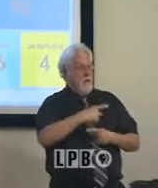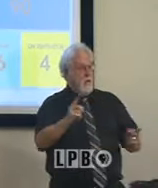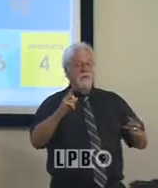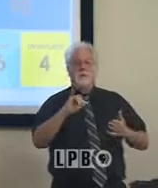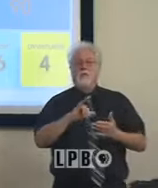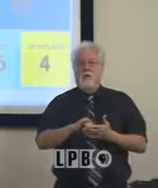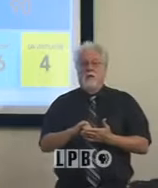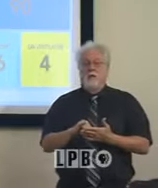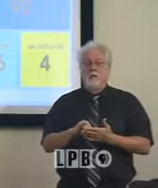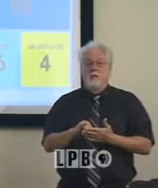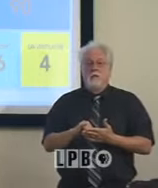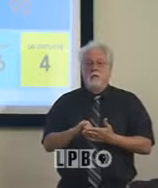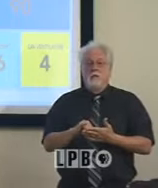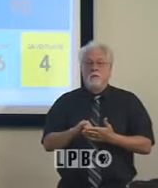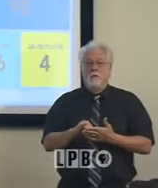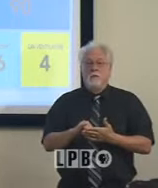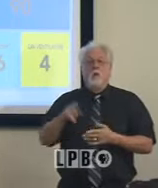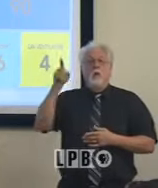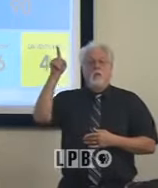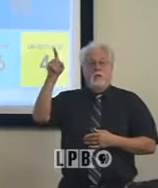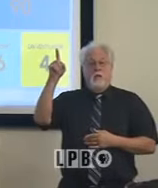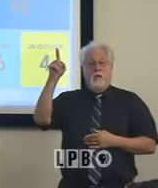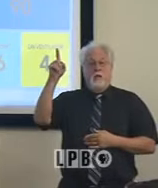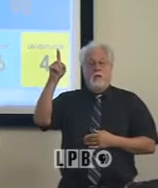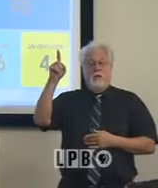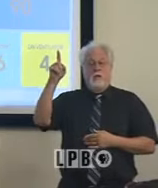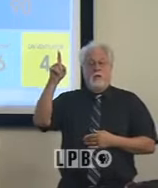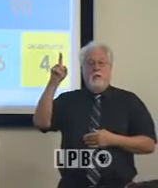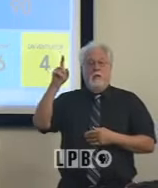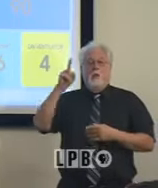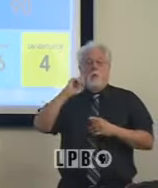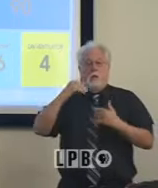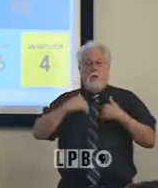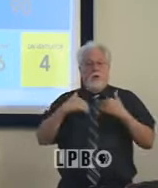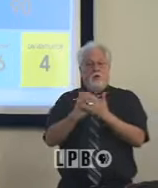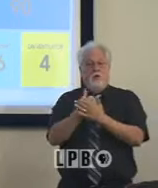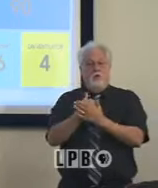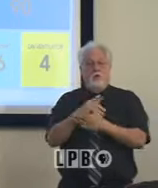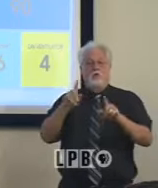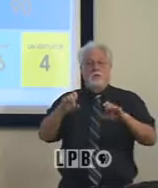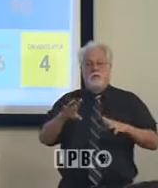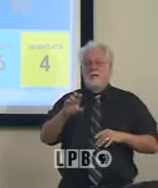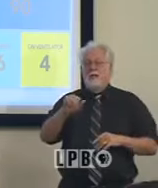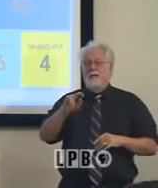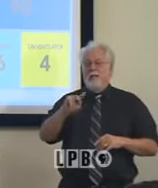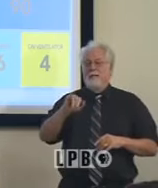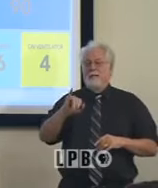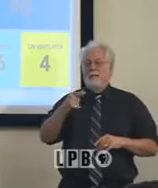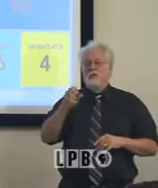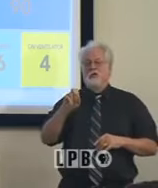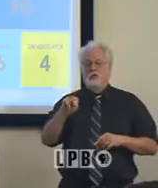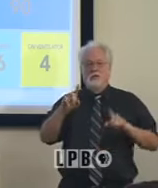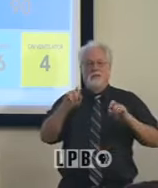that there are going to be new antigen tests coming online. These